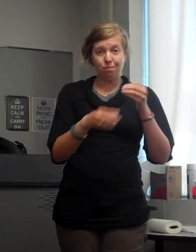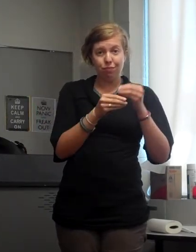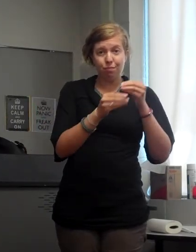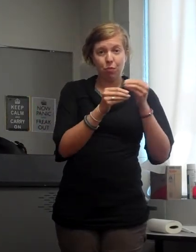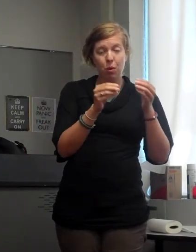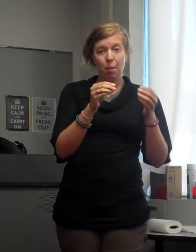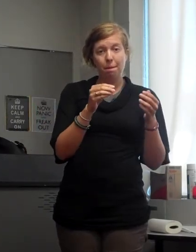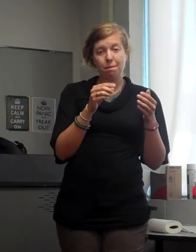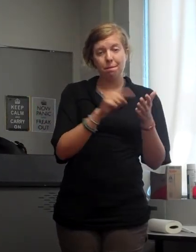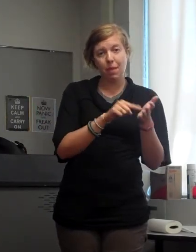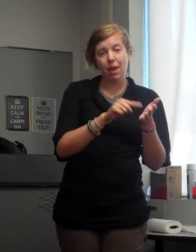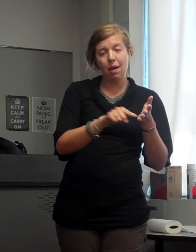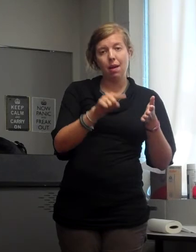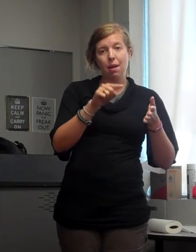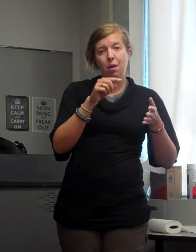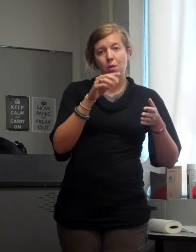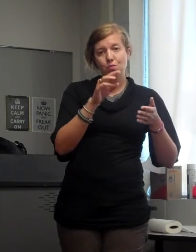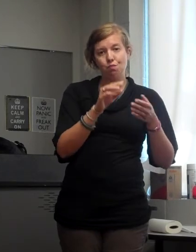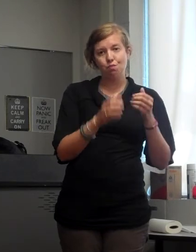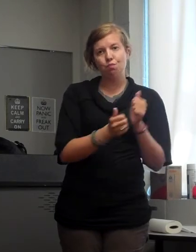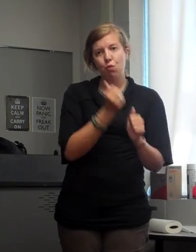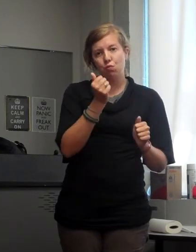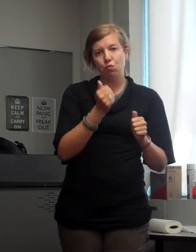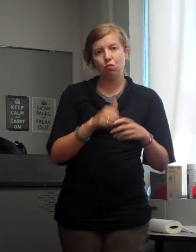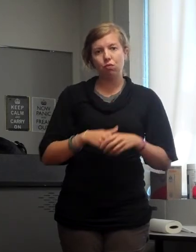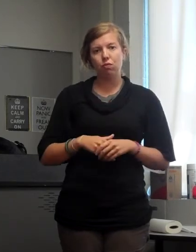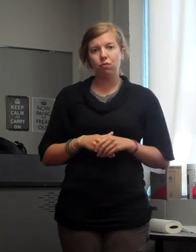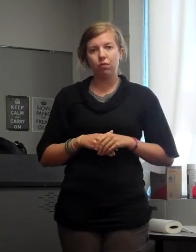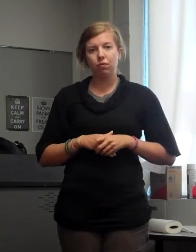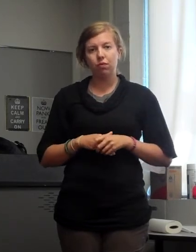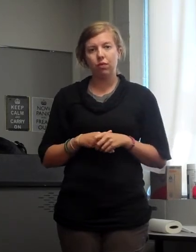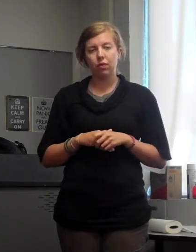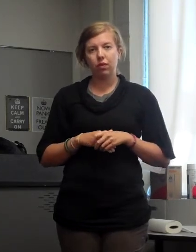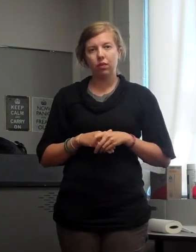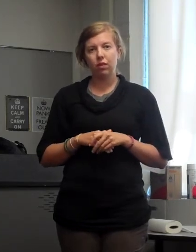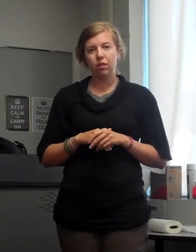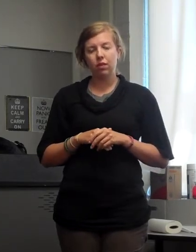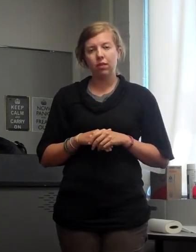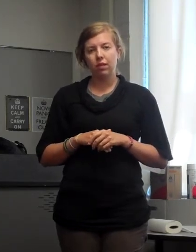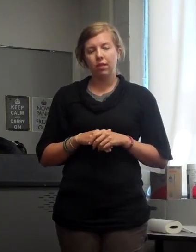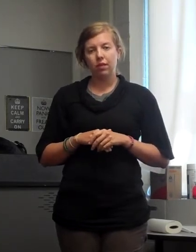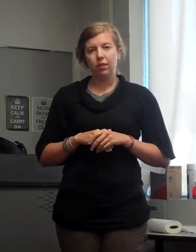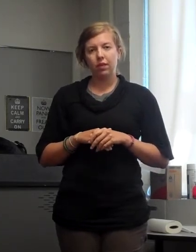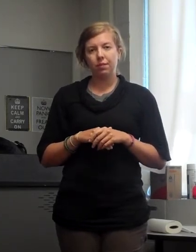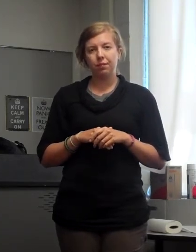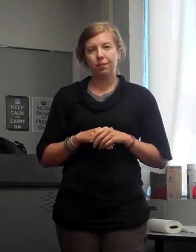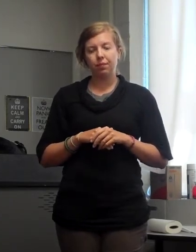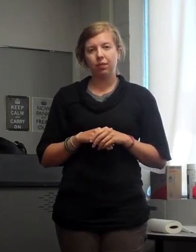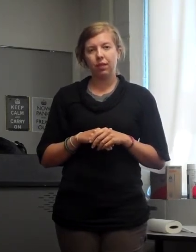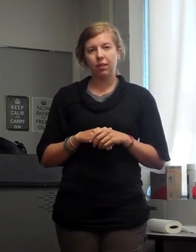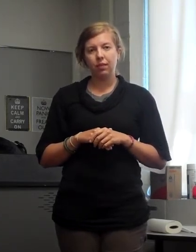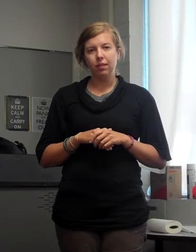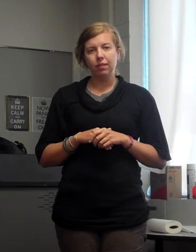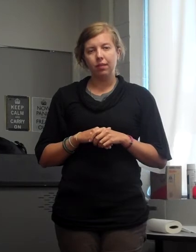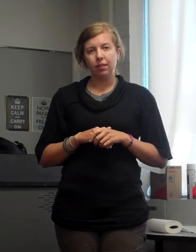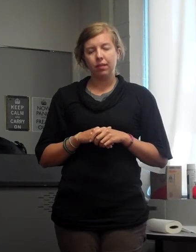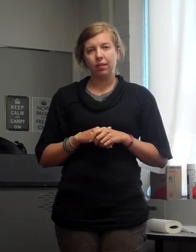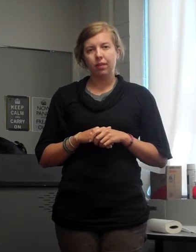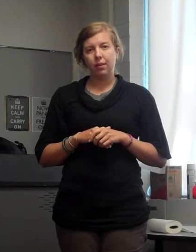change. But if you put every dime towards that first bill, then the next time you just keep snowballing. And it really does